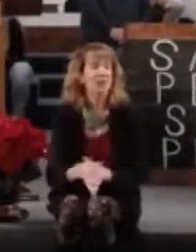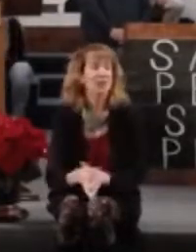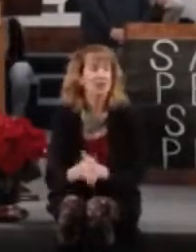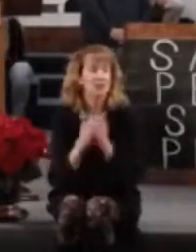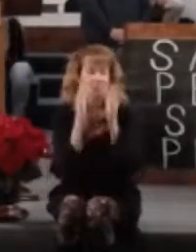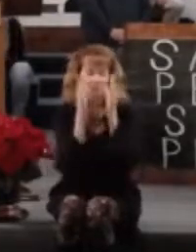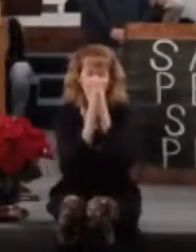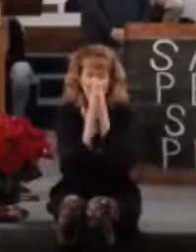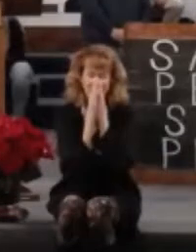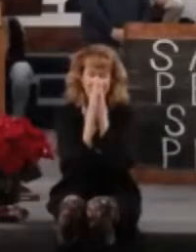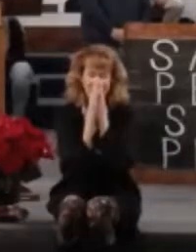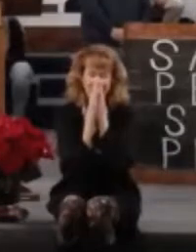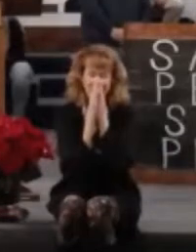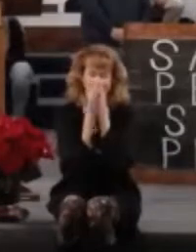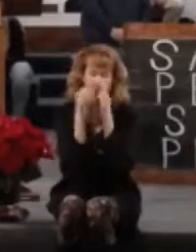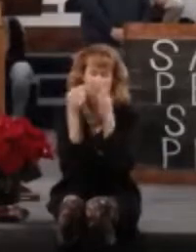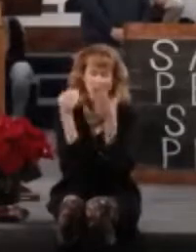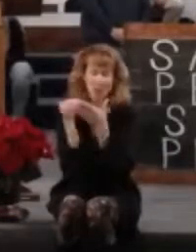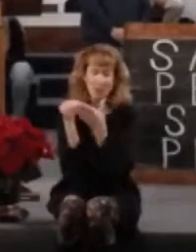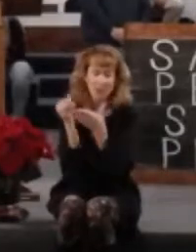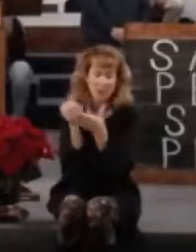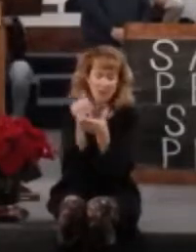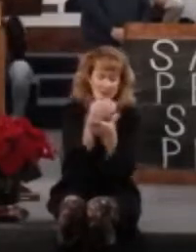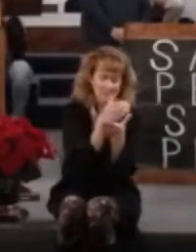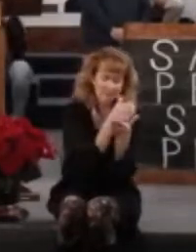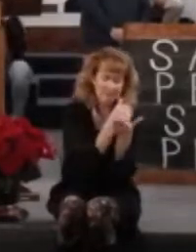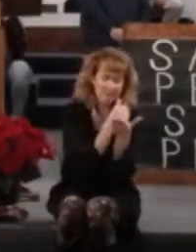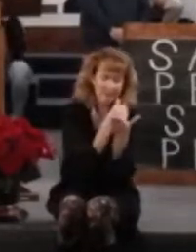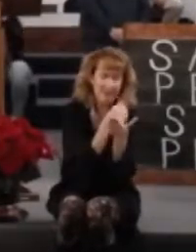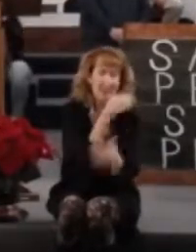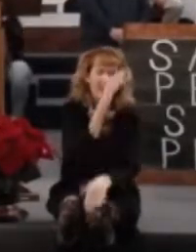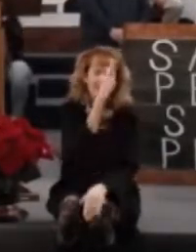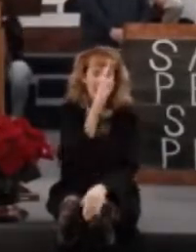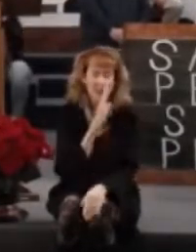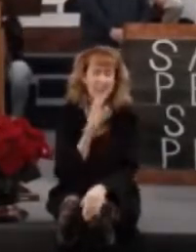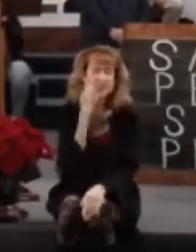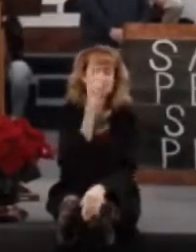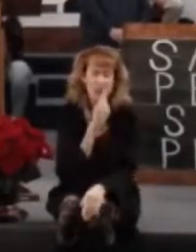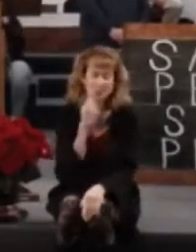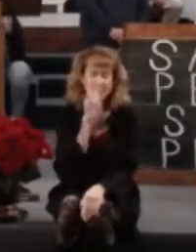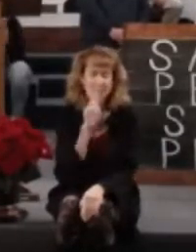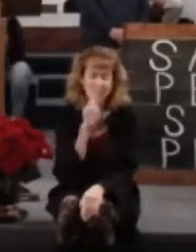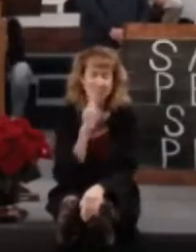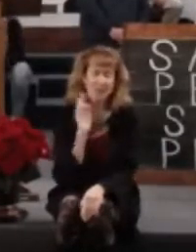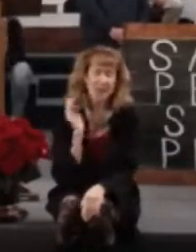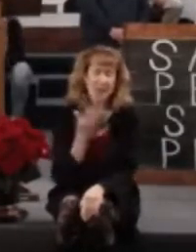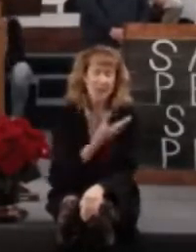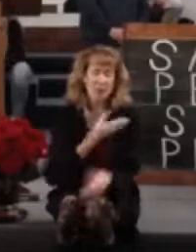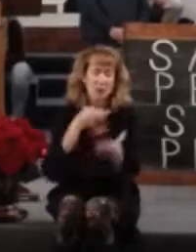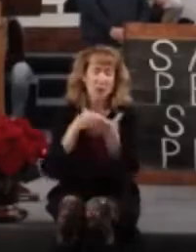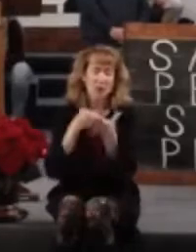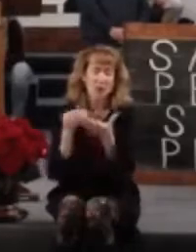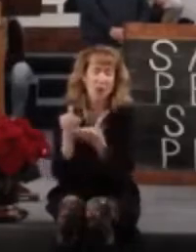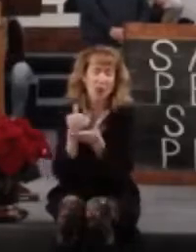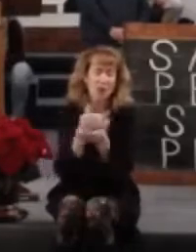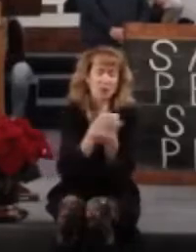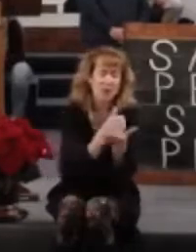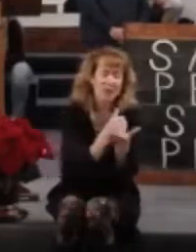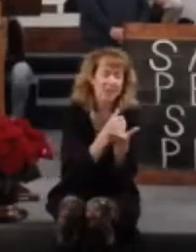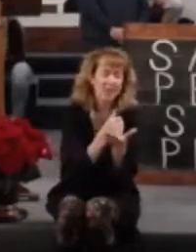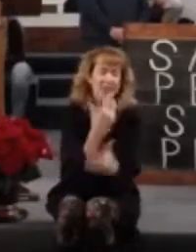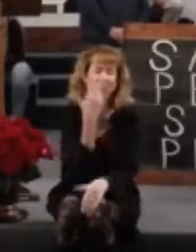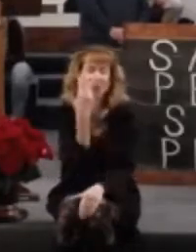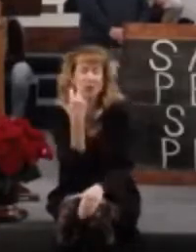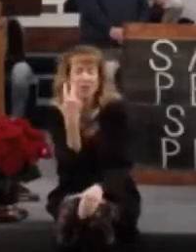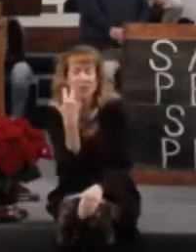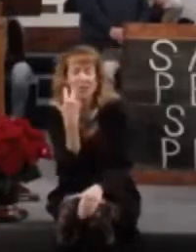pray, take up the offering. Because I know God has been using it powerfully for the last, how long have we been here, 13, 14